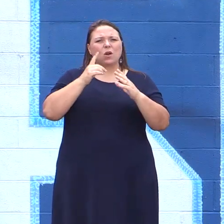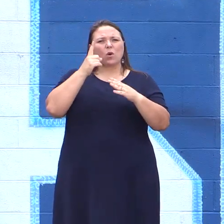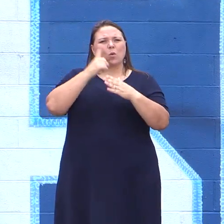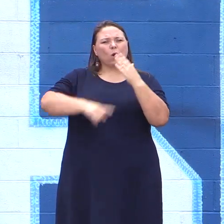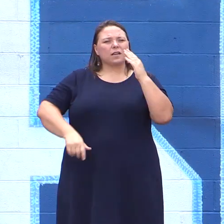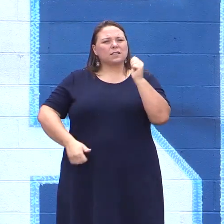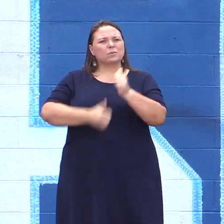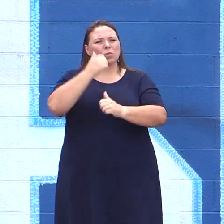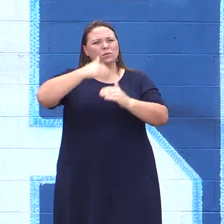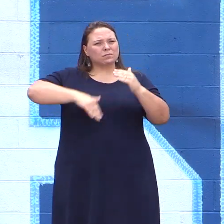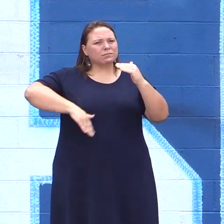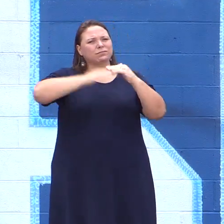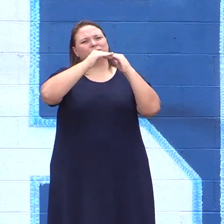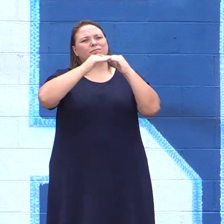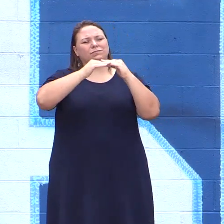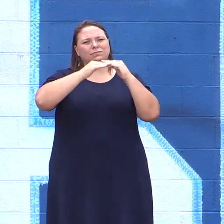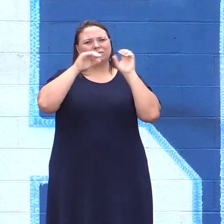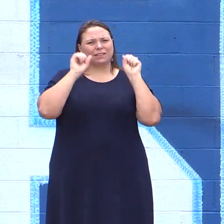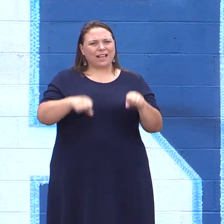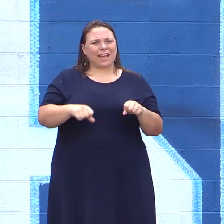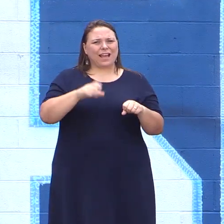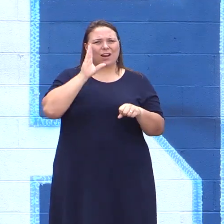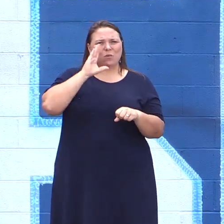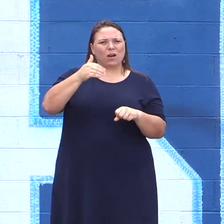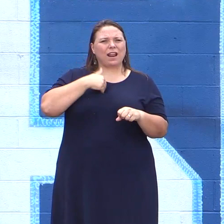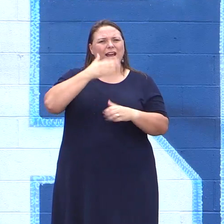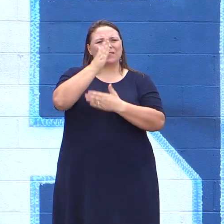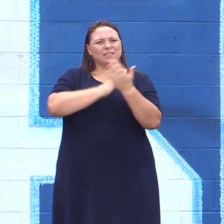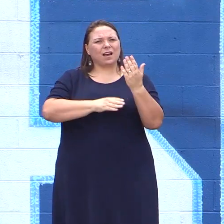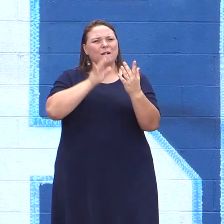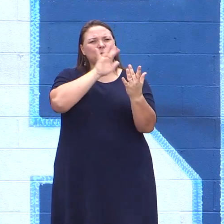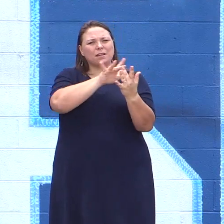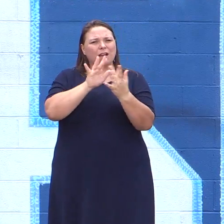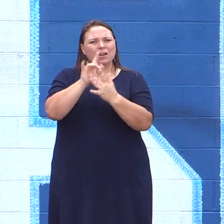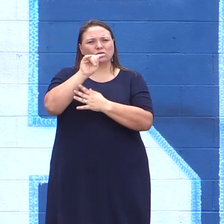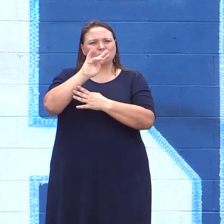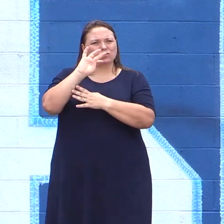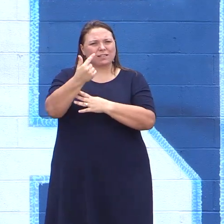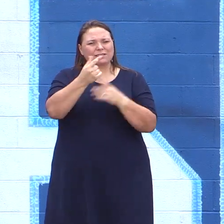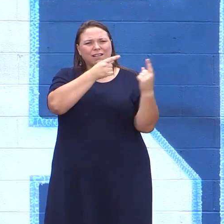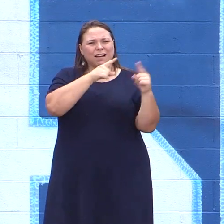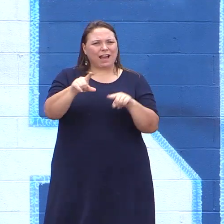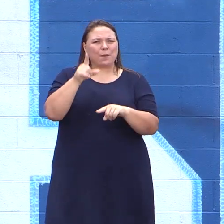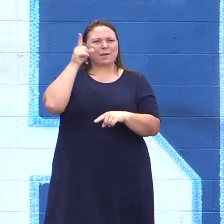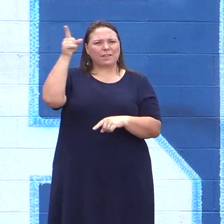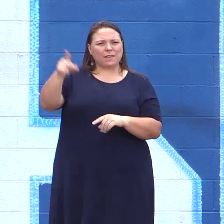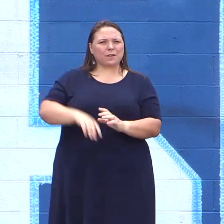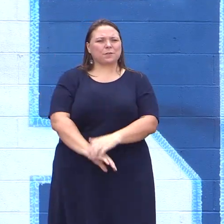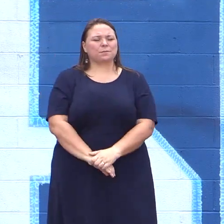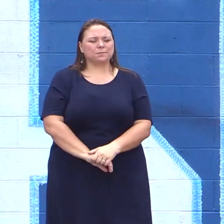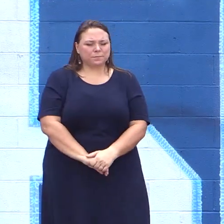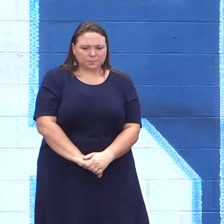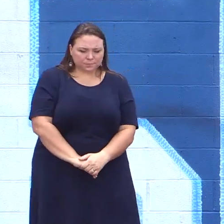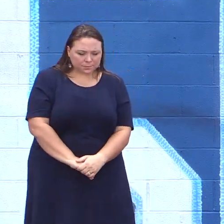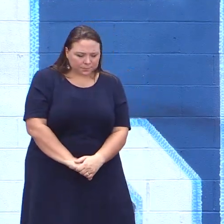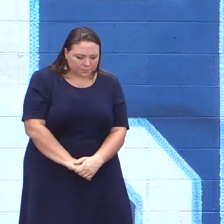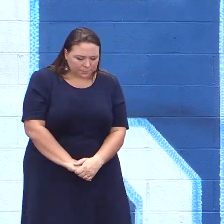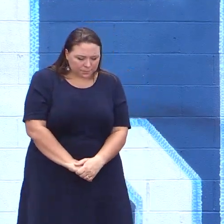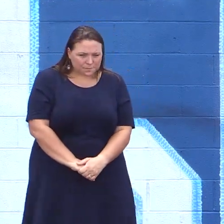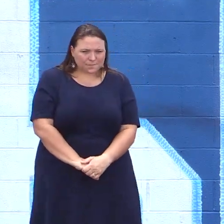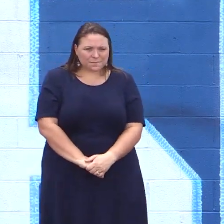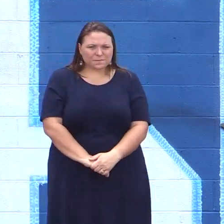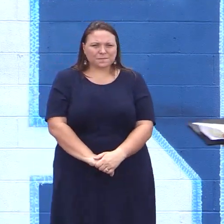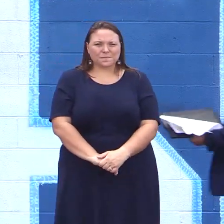that success? And will there be some contact tracing apparatus at Nissan to be able to judge that success? Thank you.